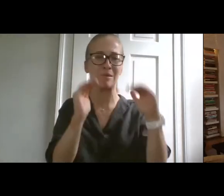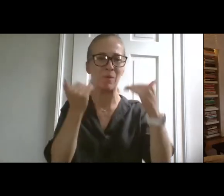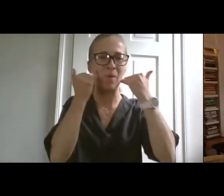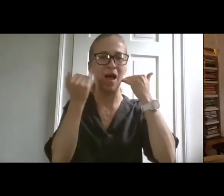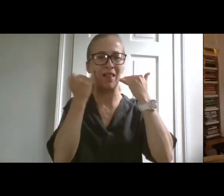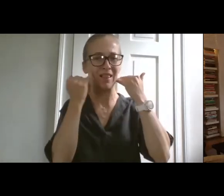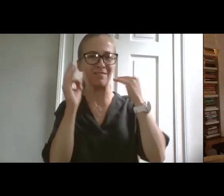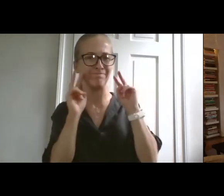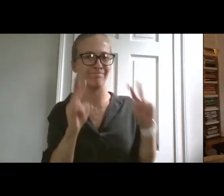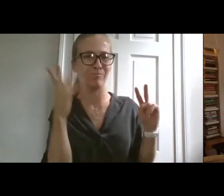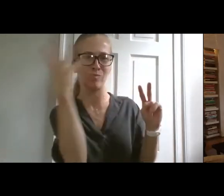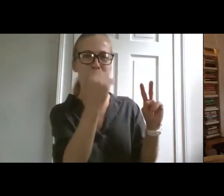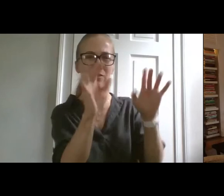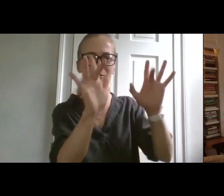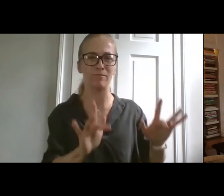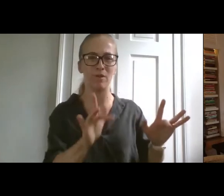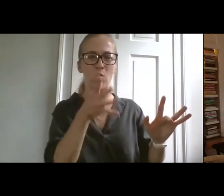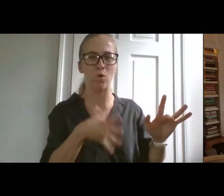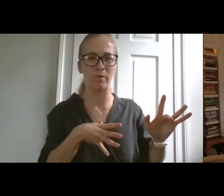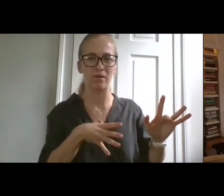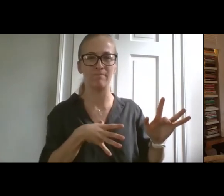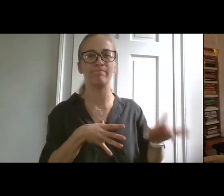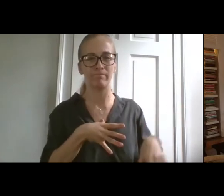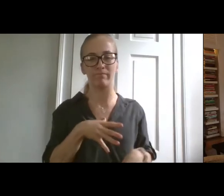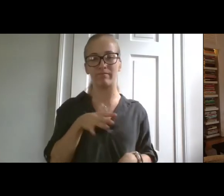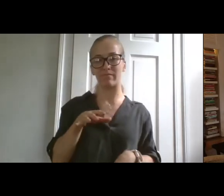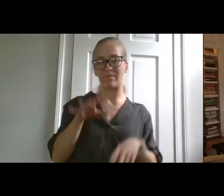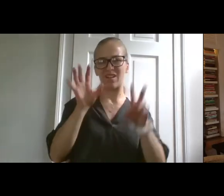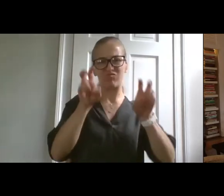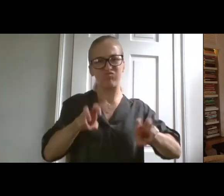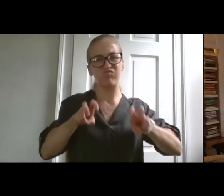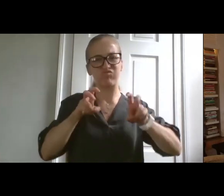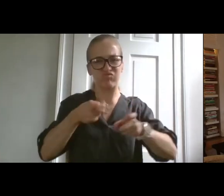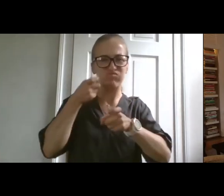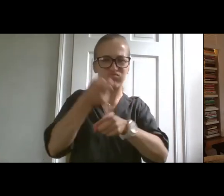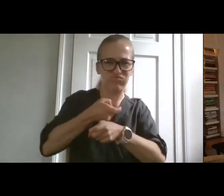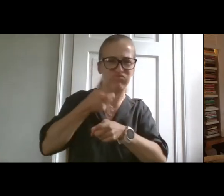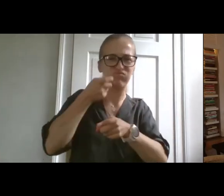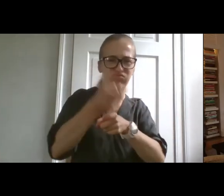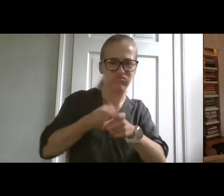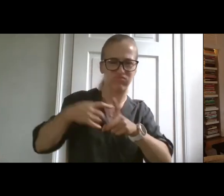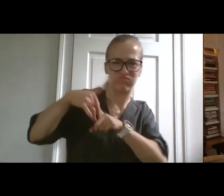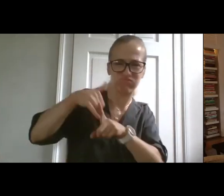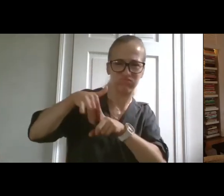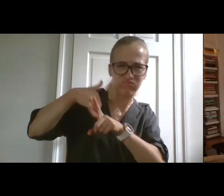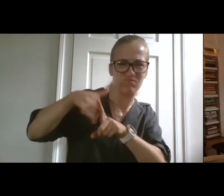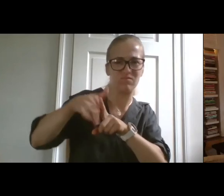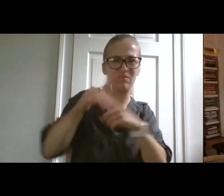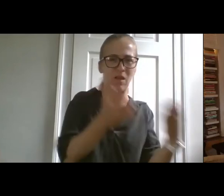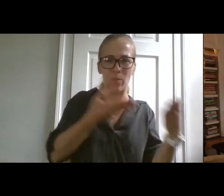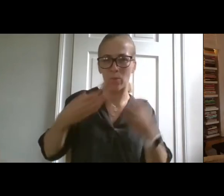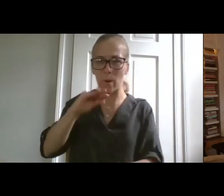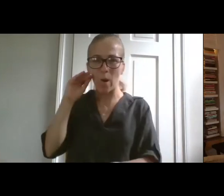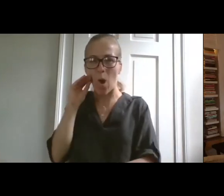were presented with a naked woman. Days of belittling, bullying, which he carries home with him and takes out in his